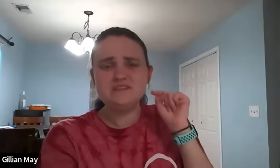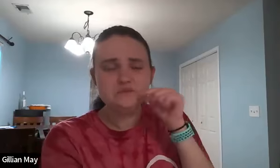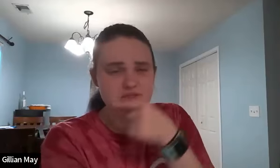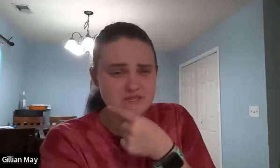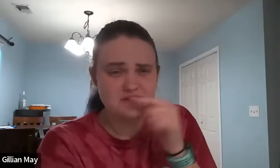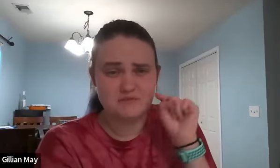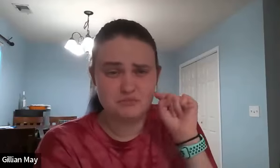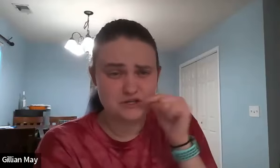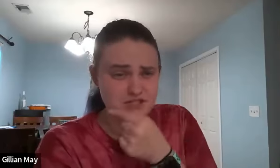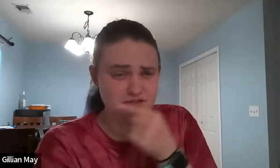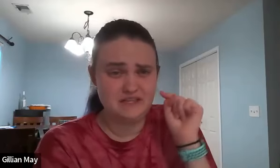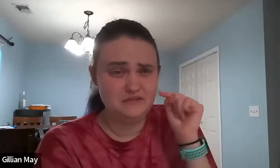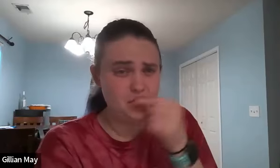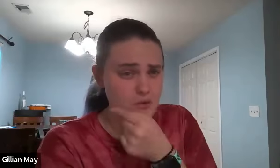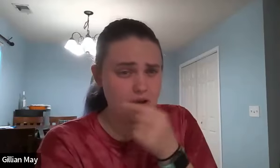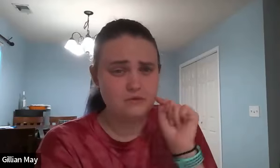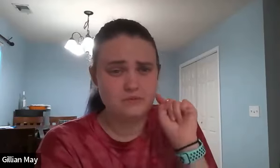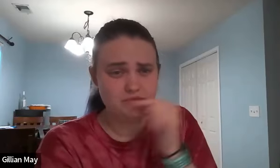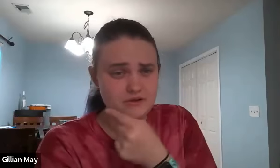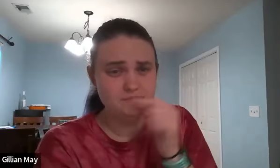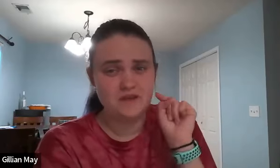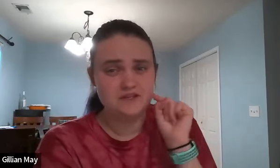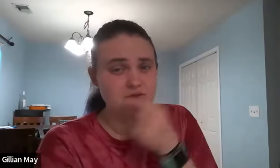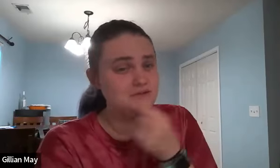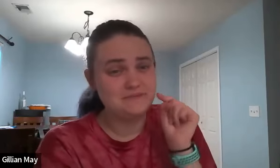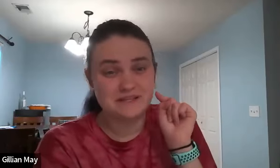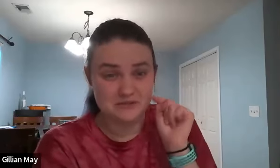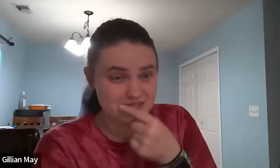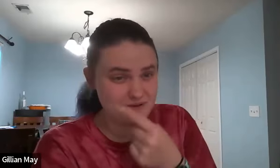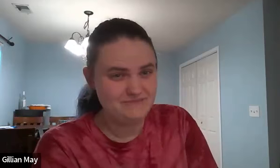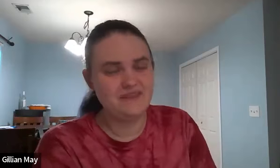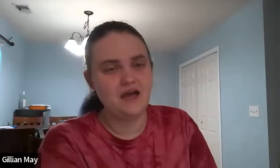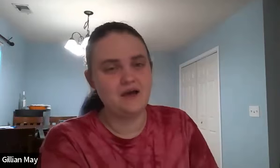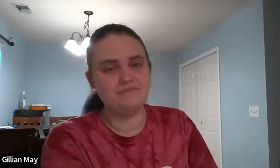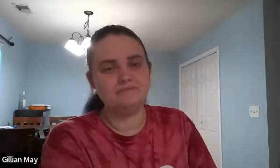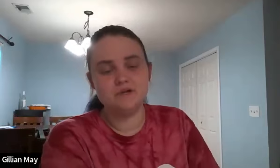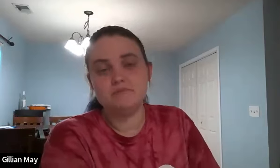This one always makes me think of brushing your teeth, though. I will be real. So I don't typically use this one. But